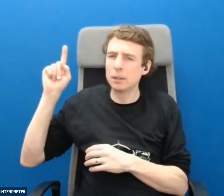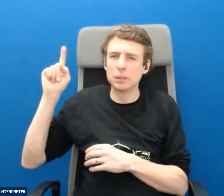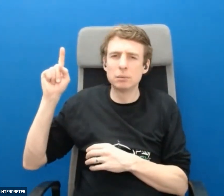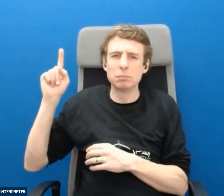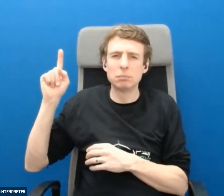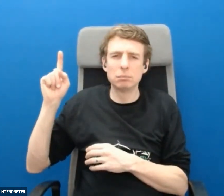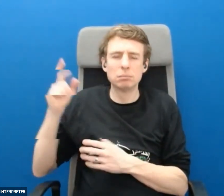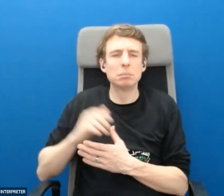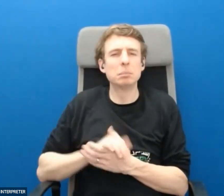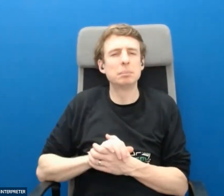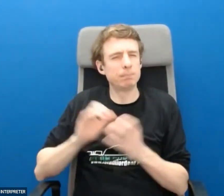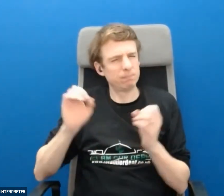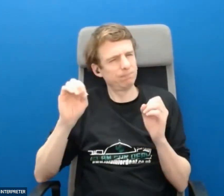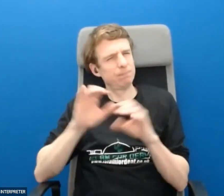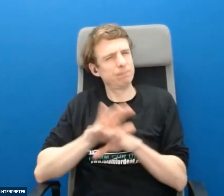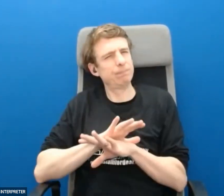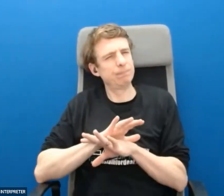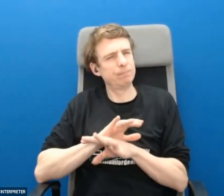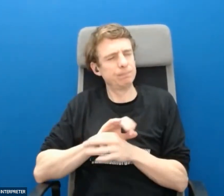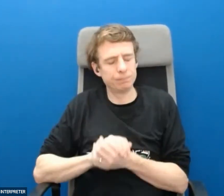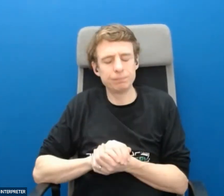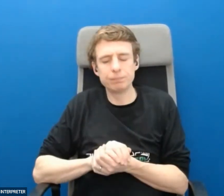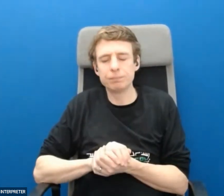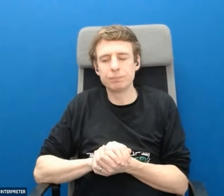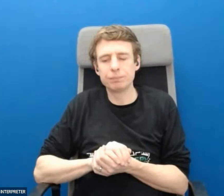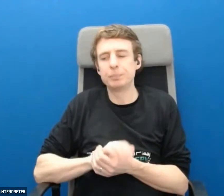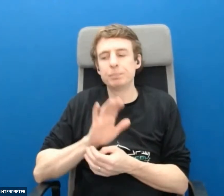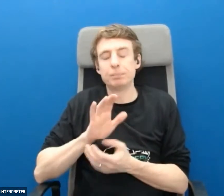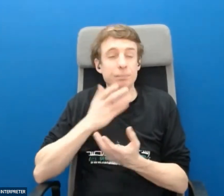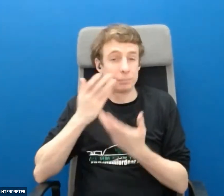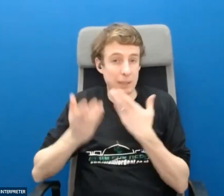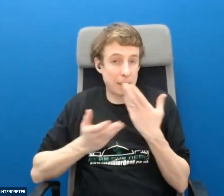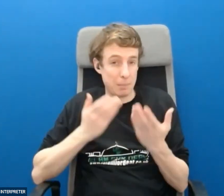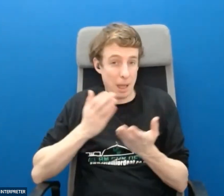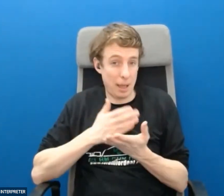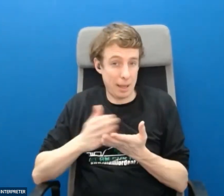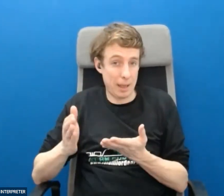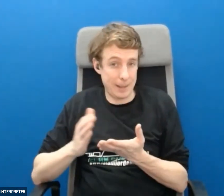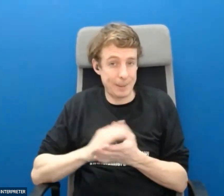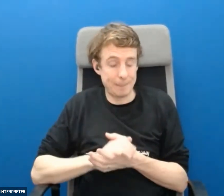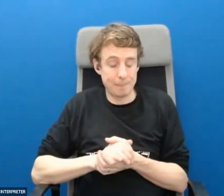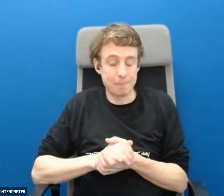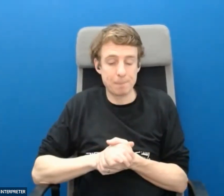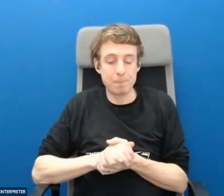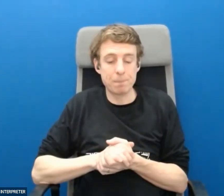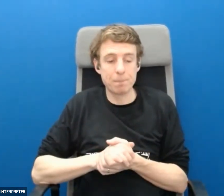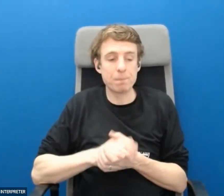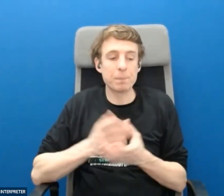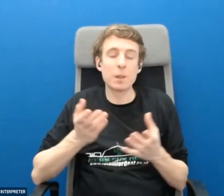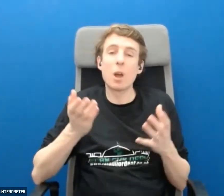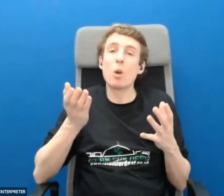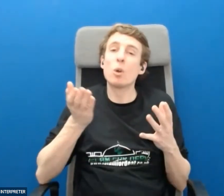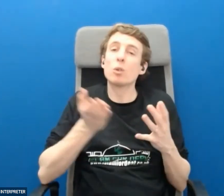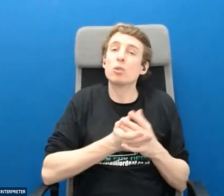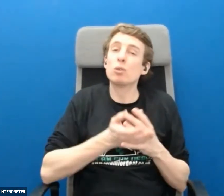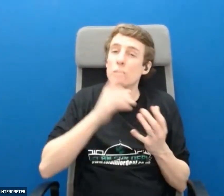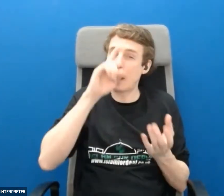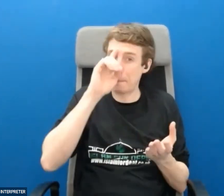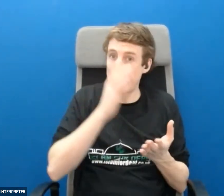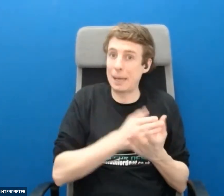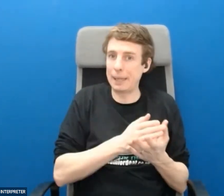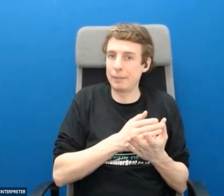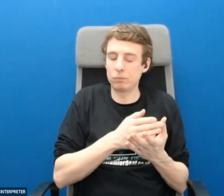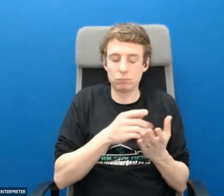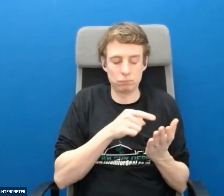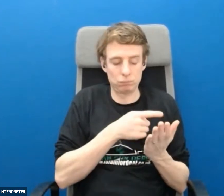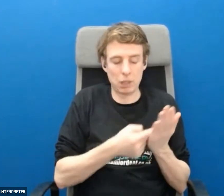an example of this is the statement of Allah in the chapter of the believers, verse number 14, where he says that which